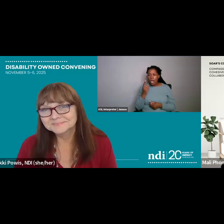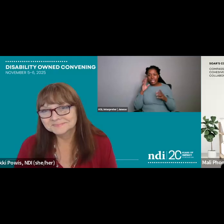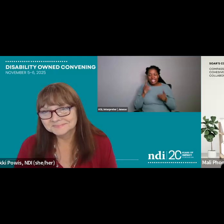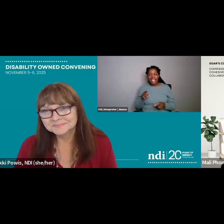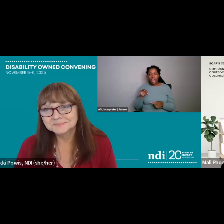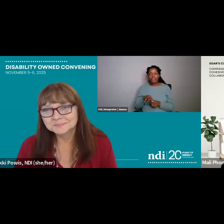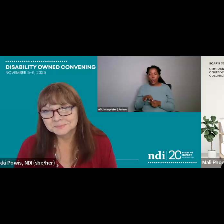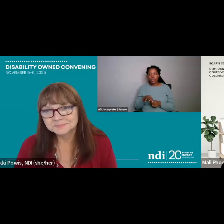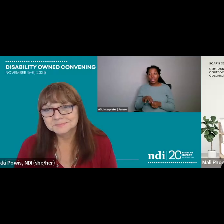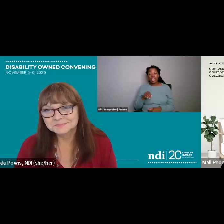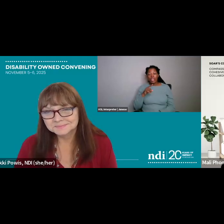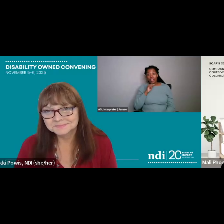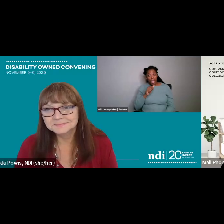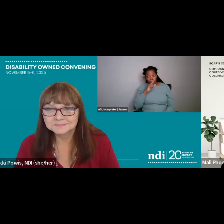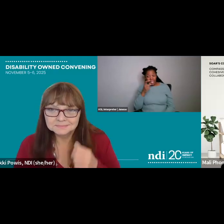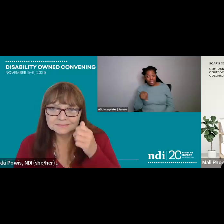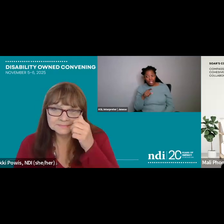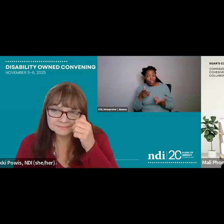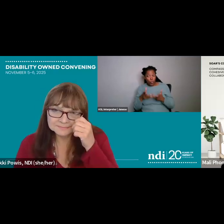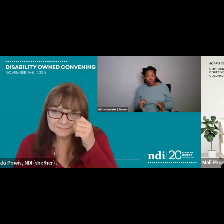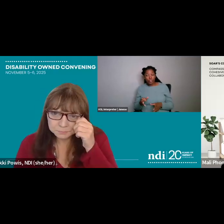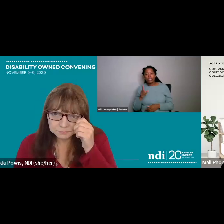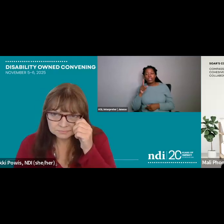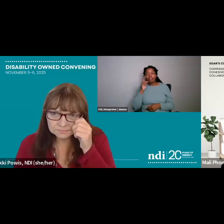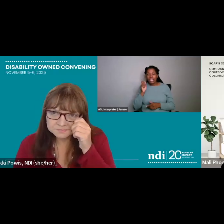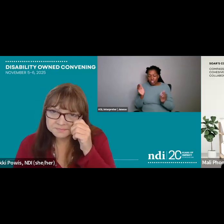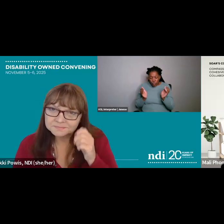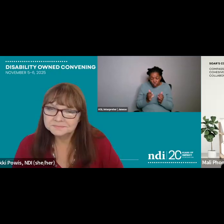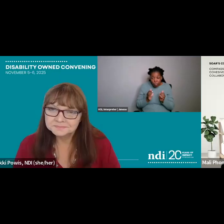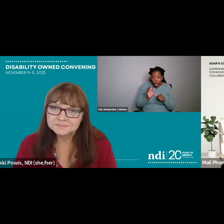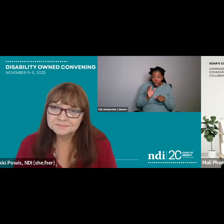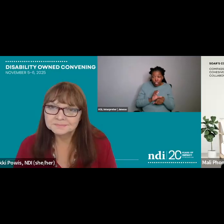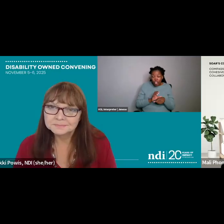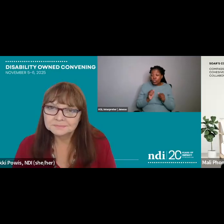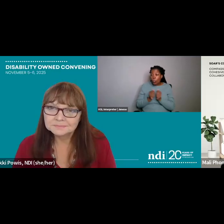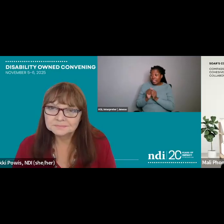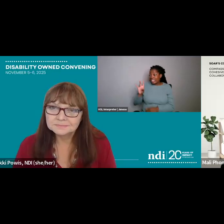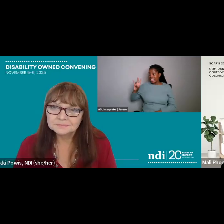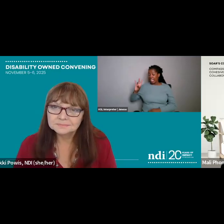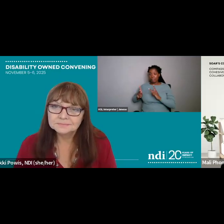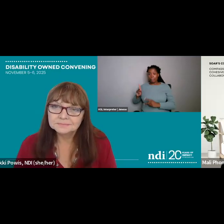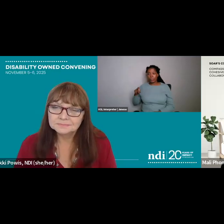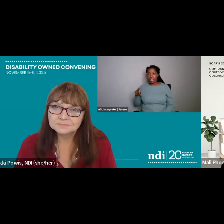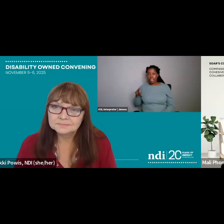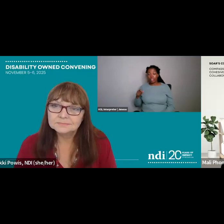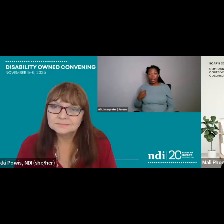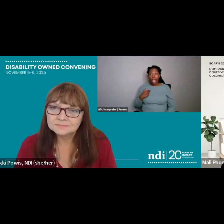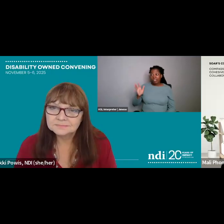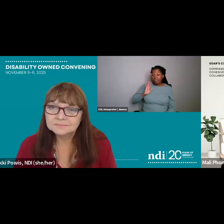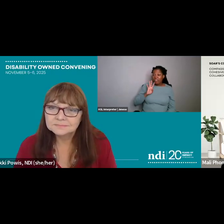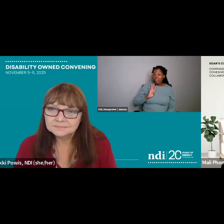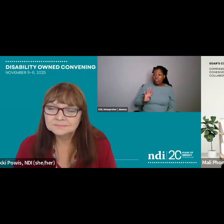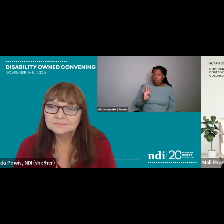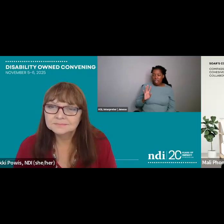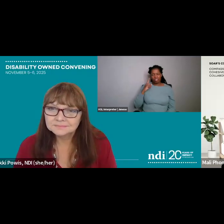had to take on 7 people. And I always thought at age 4, why would anybody do that? They've never